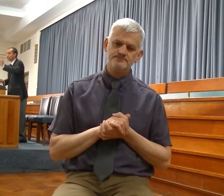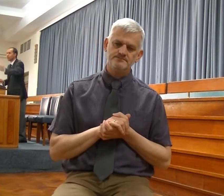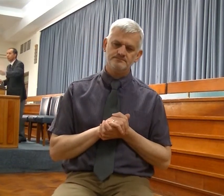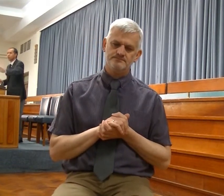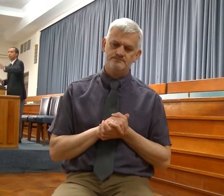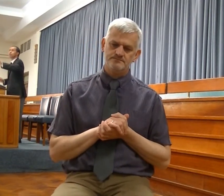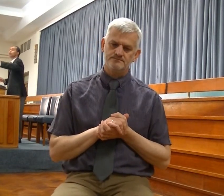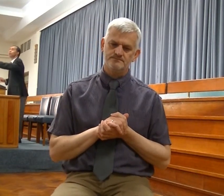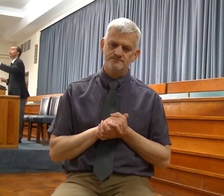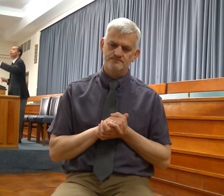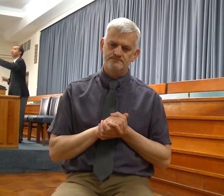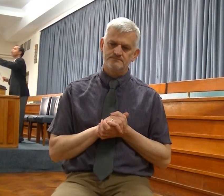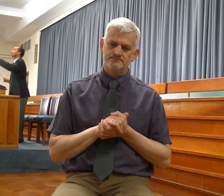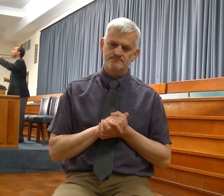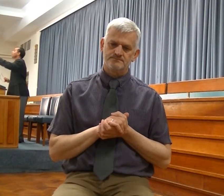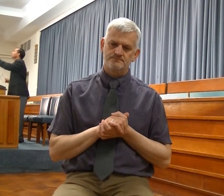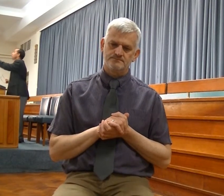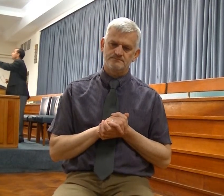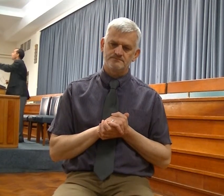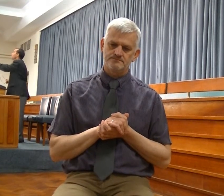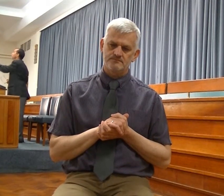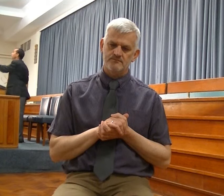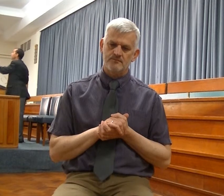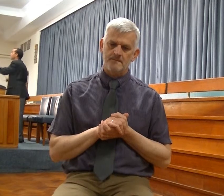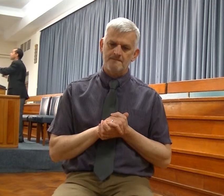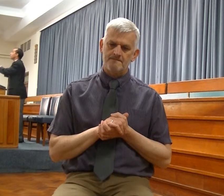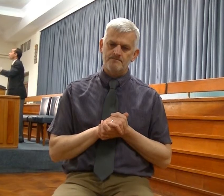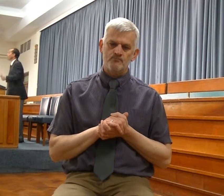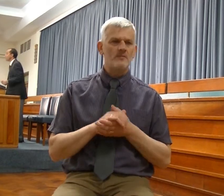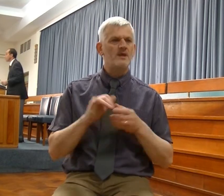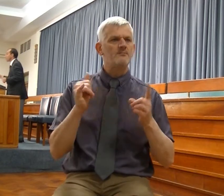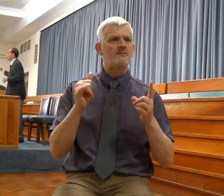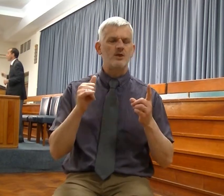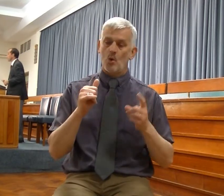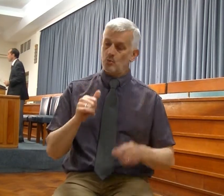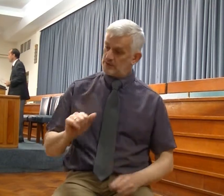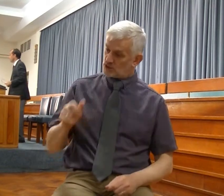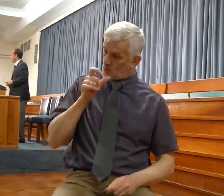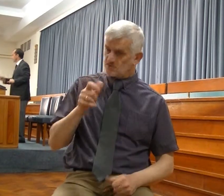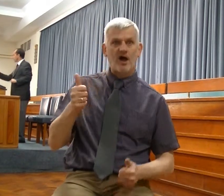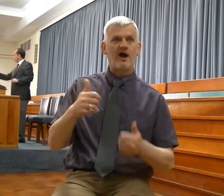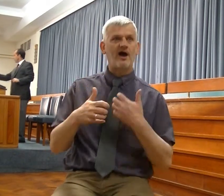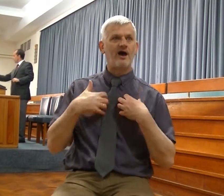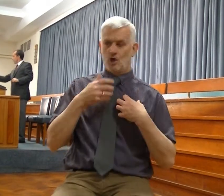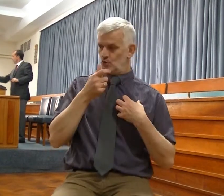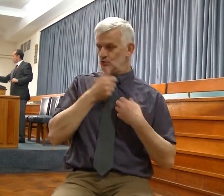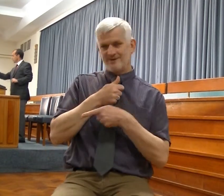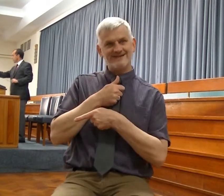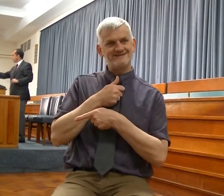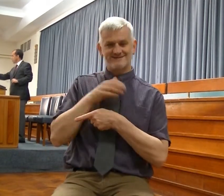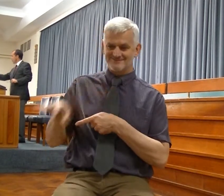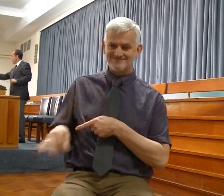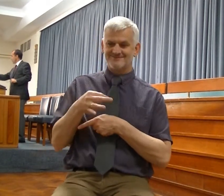our sins to the Lord Jesus Christ, we don't need to be borrowing words from here and there, imitating just what someone else has said. There are